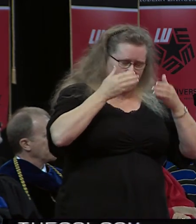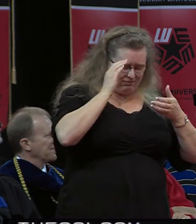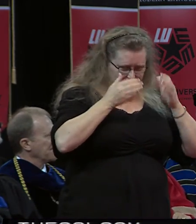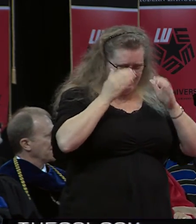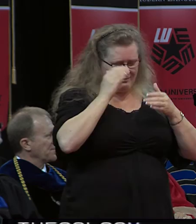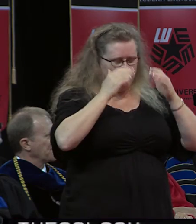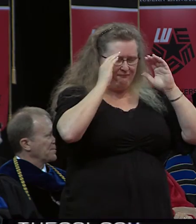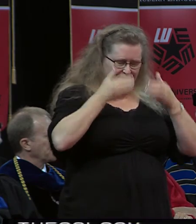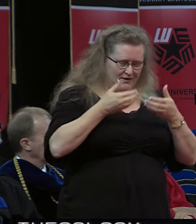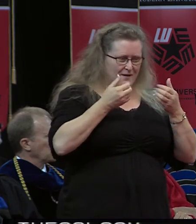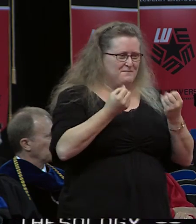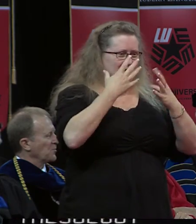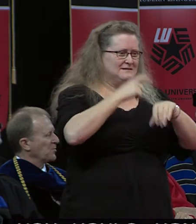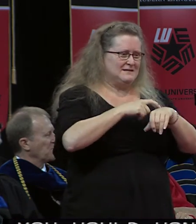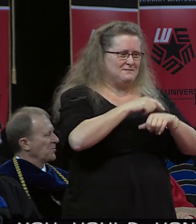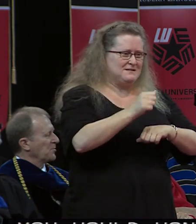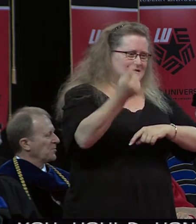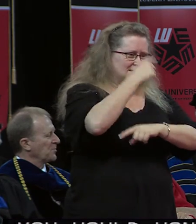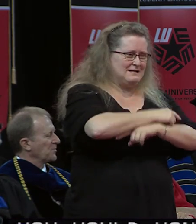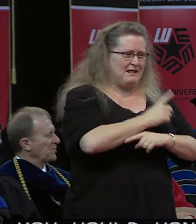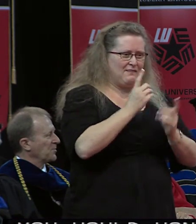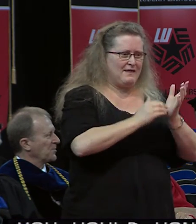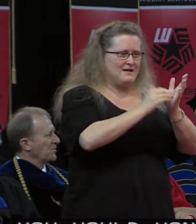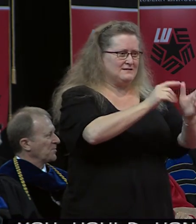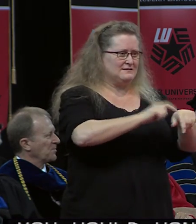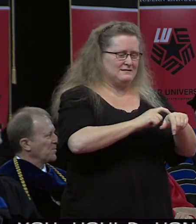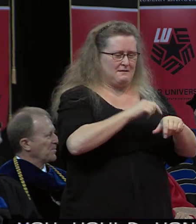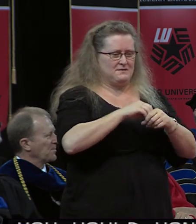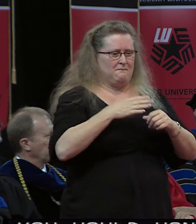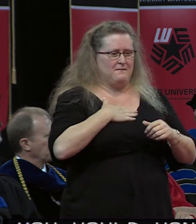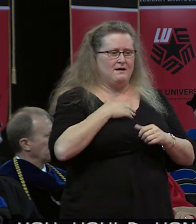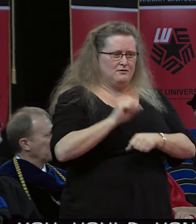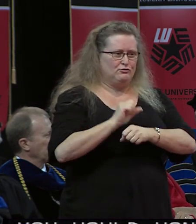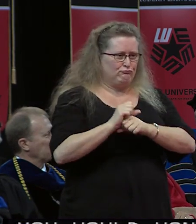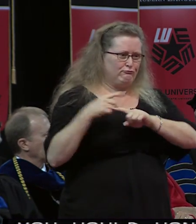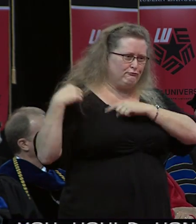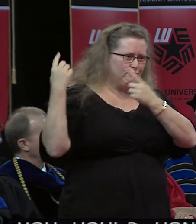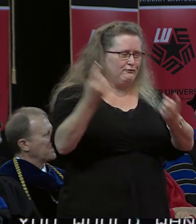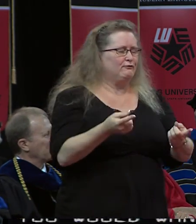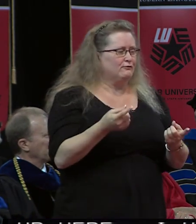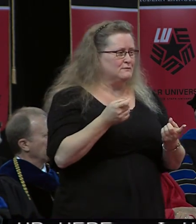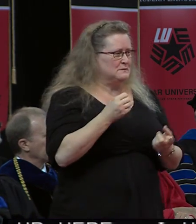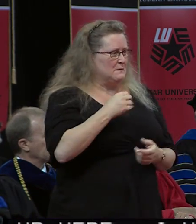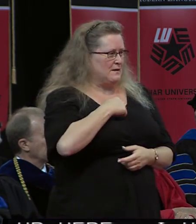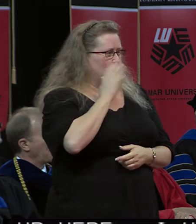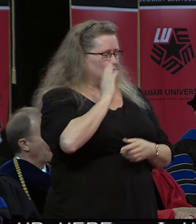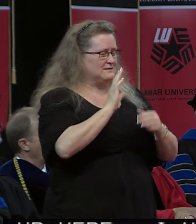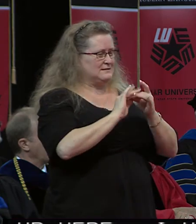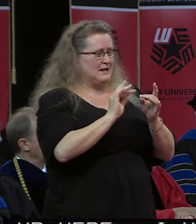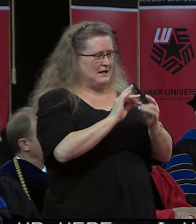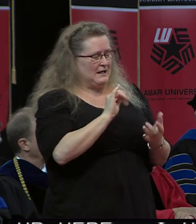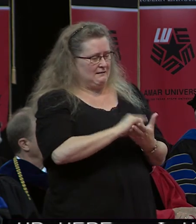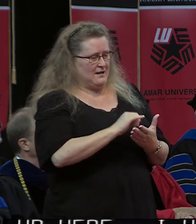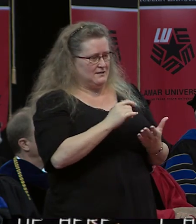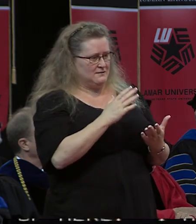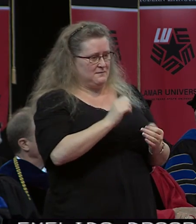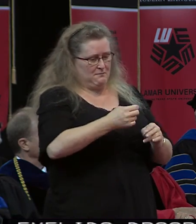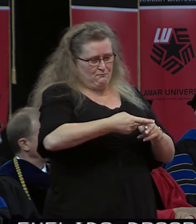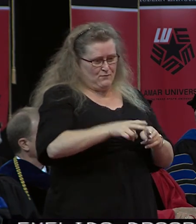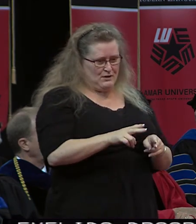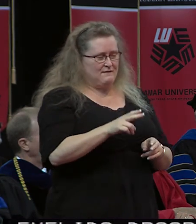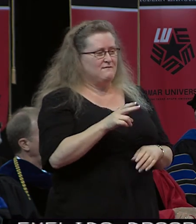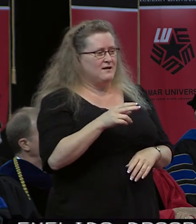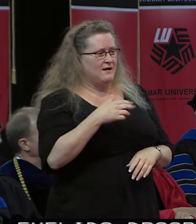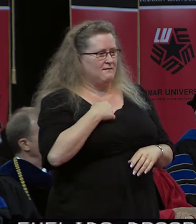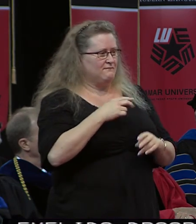many times a day, thousands of times over my career. I will say, in order to be brief,